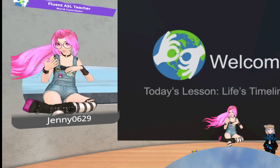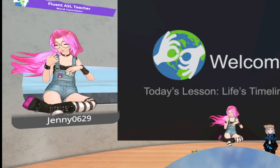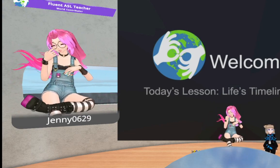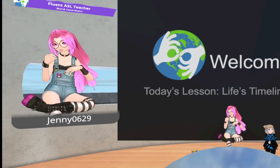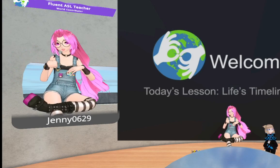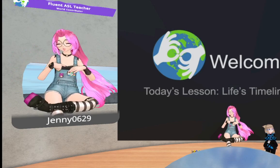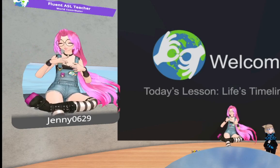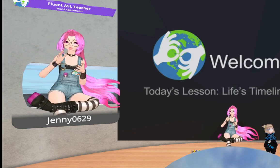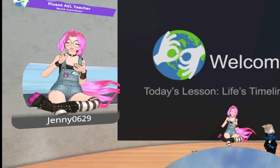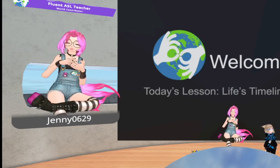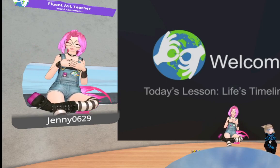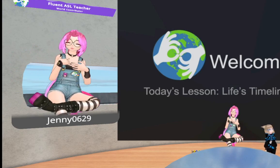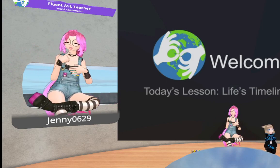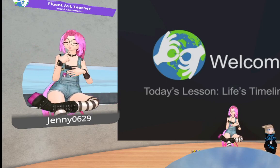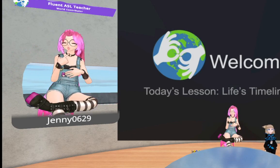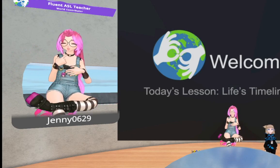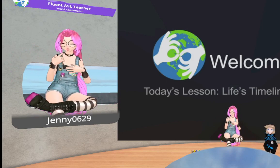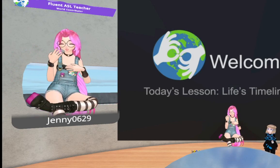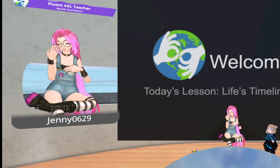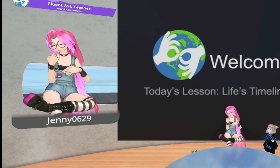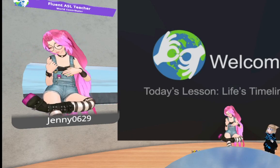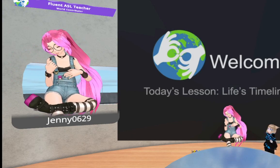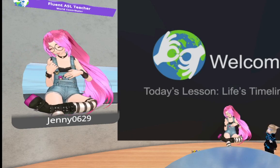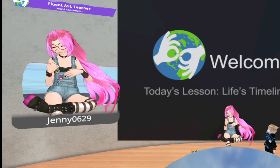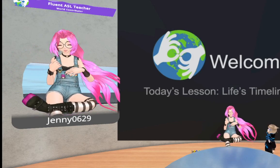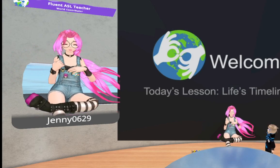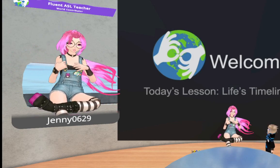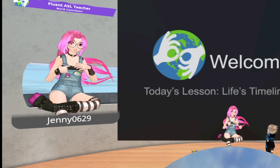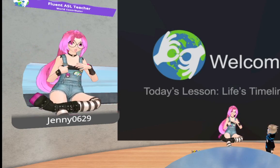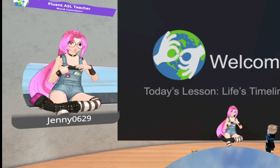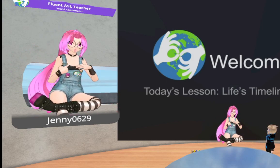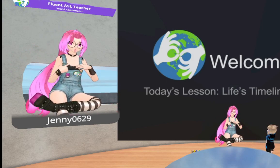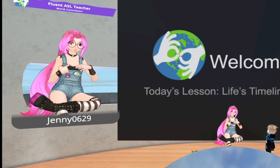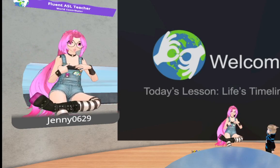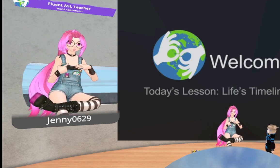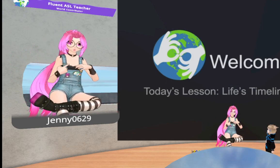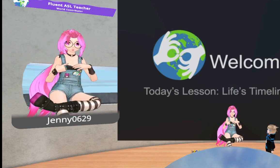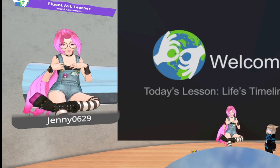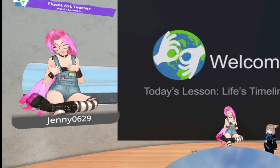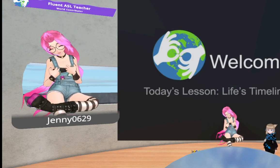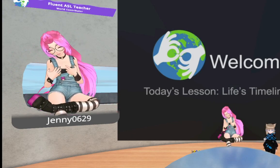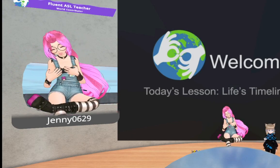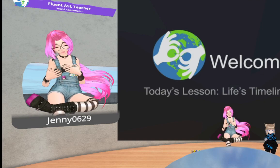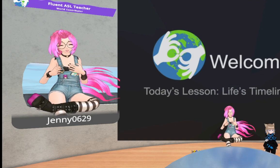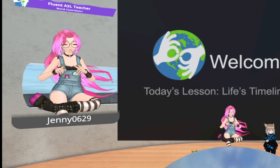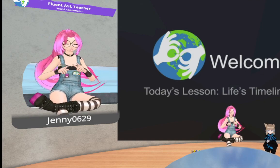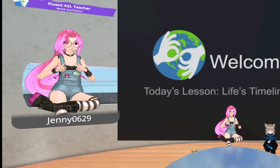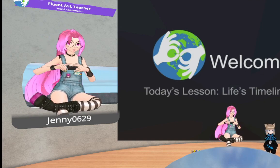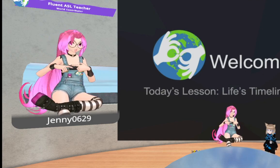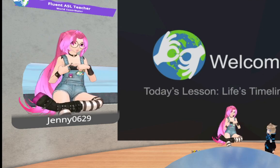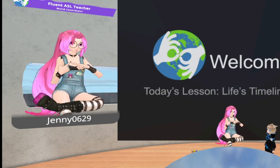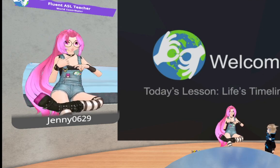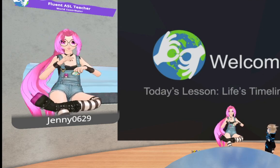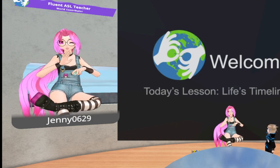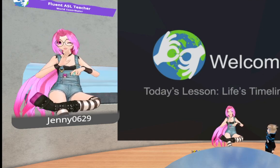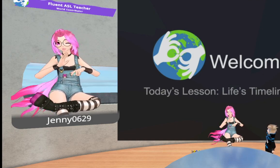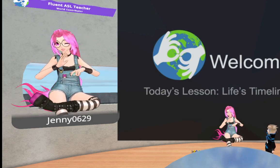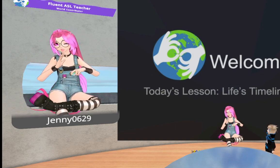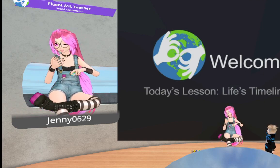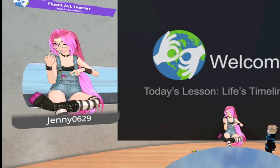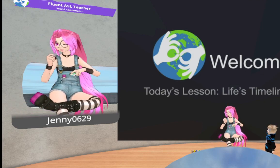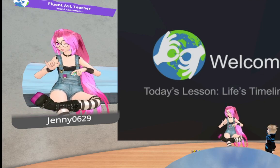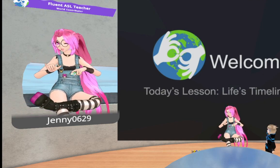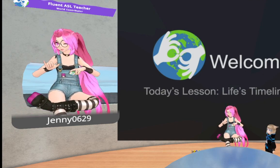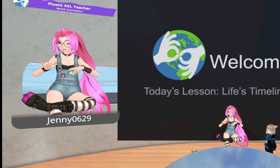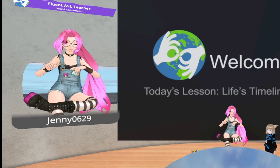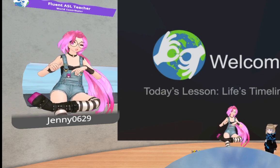class today because I bit my tongue in my sleep and I am a little bit tired and it kind of hurts when I